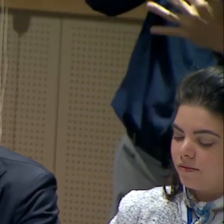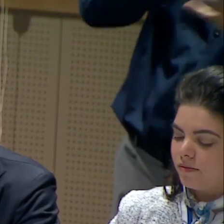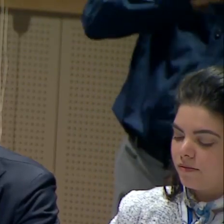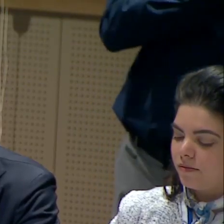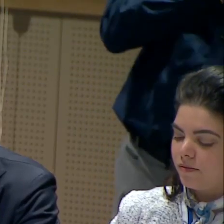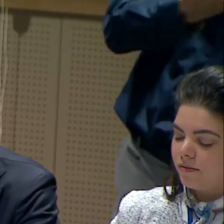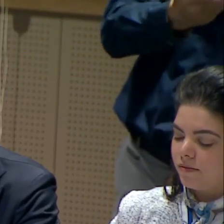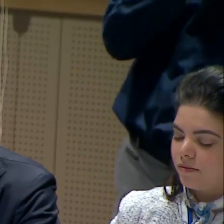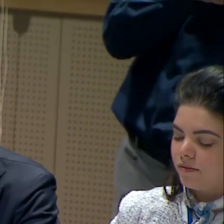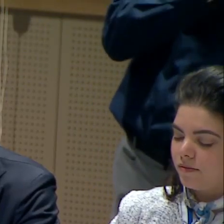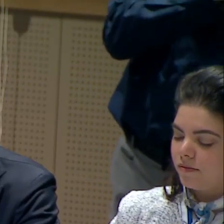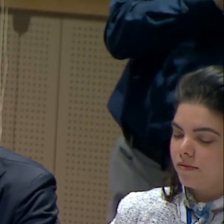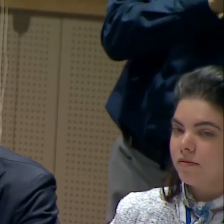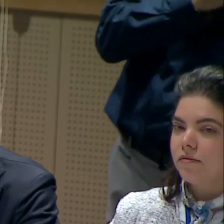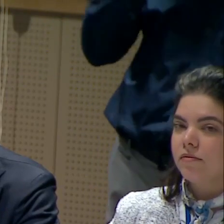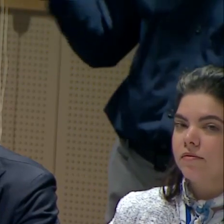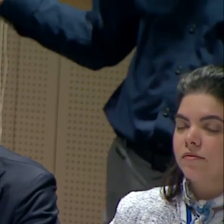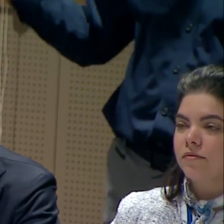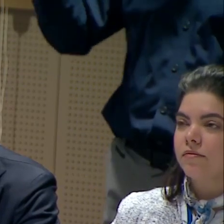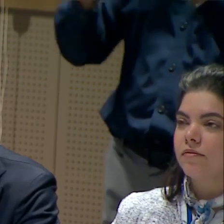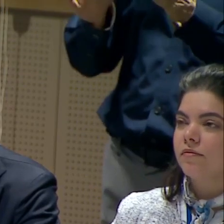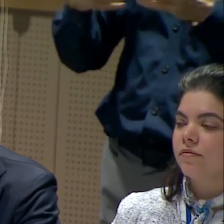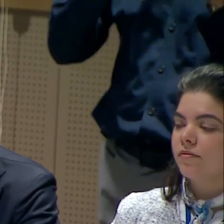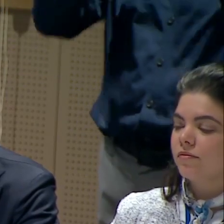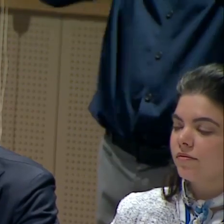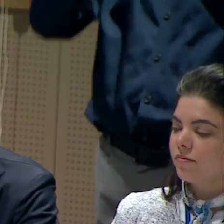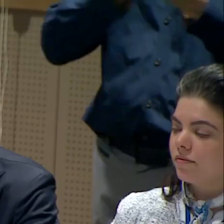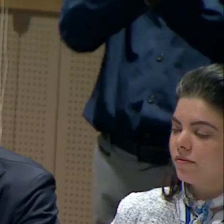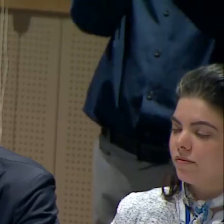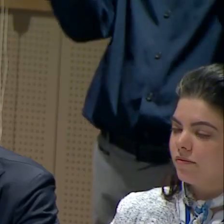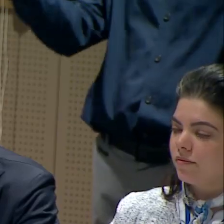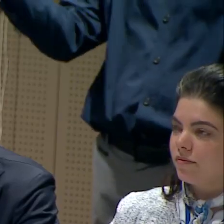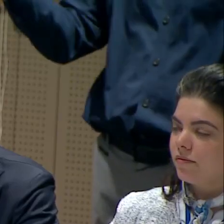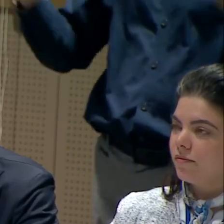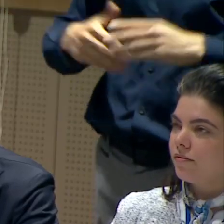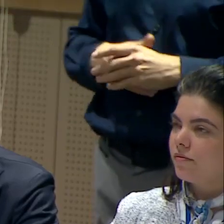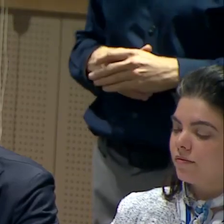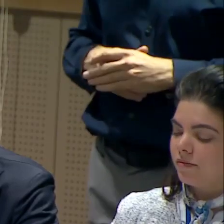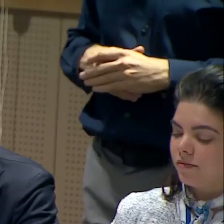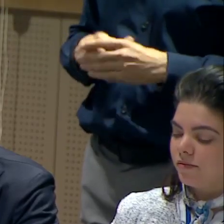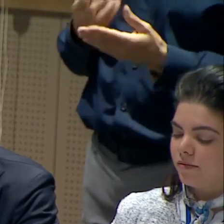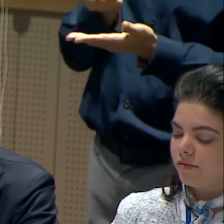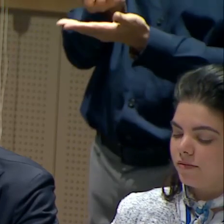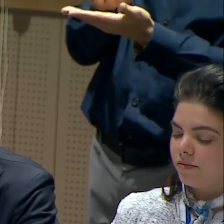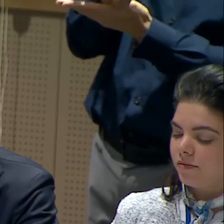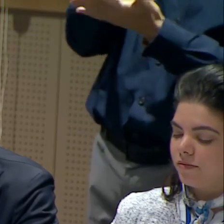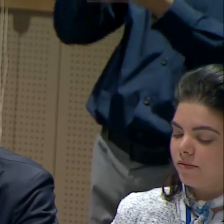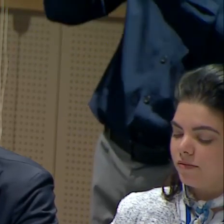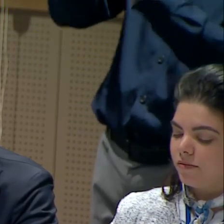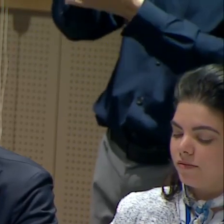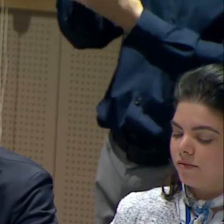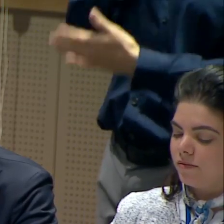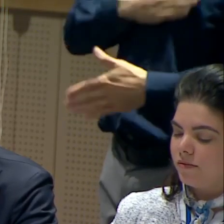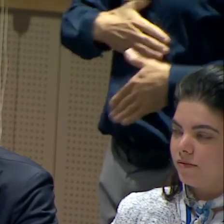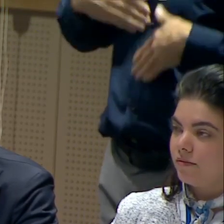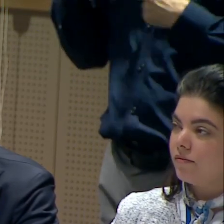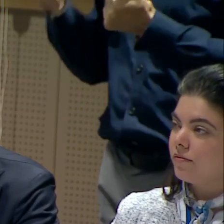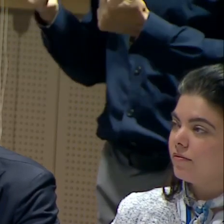to welcome you to this event under the agenda Health, Rights, and